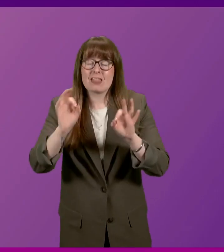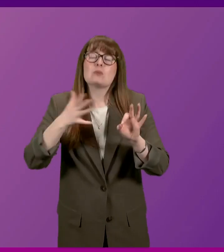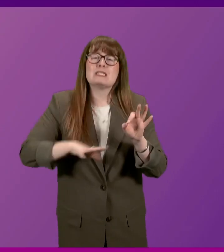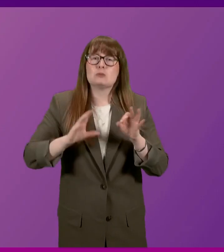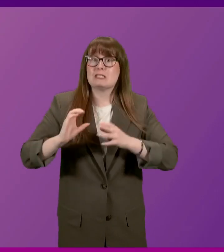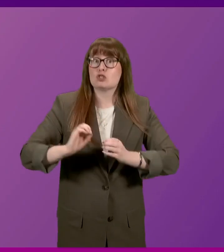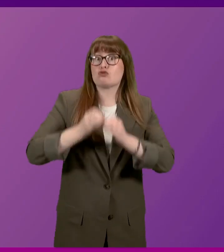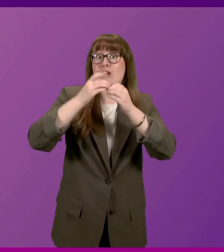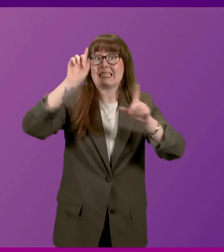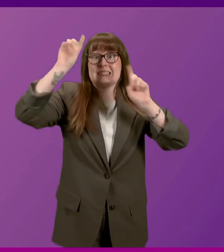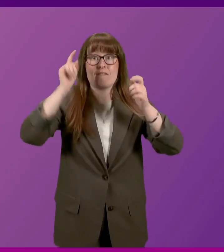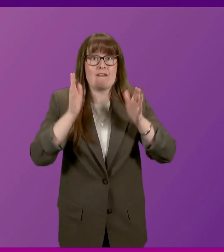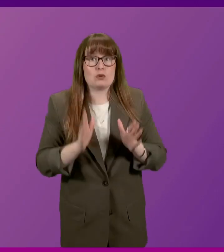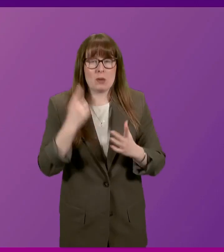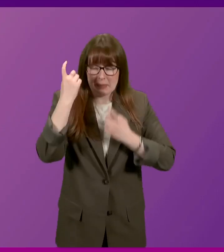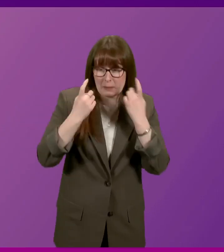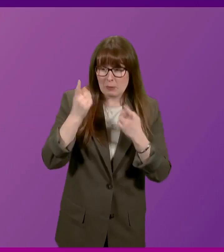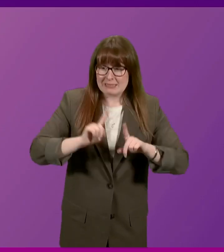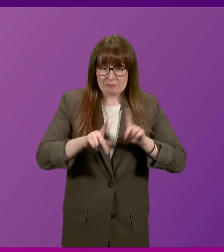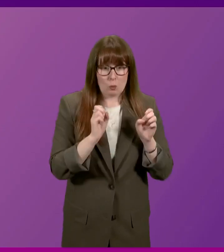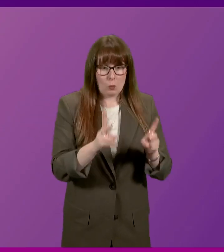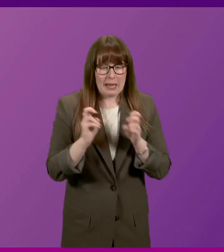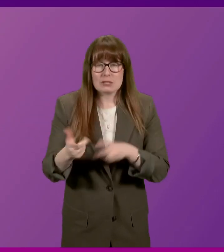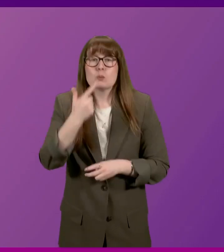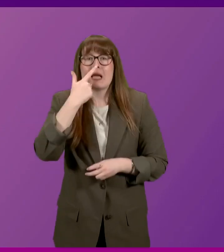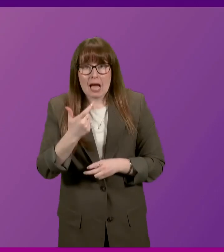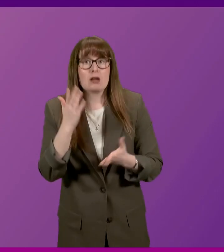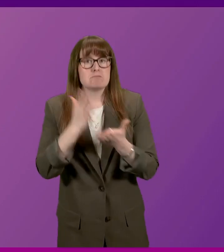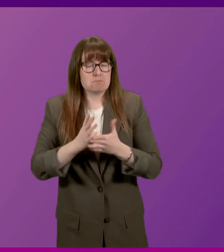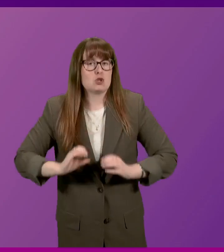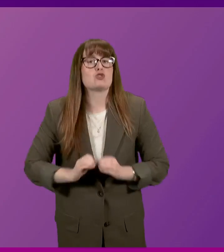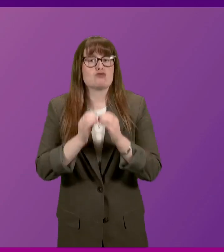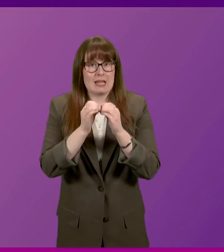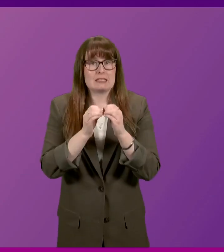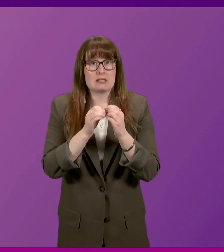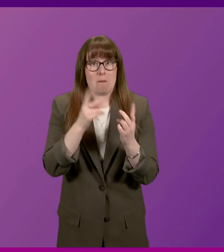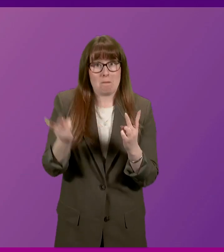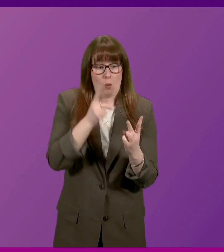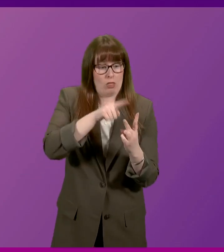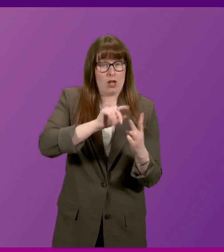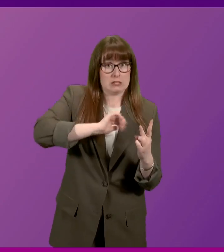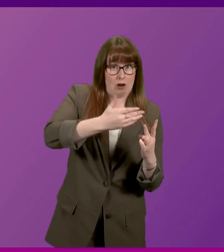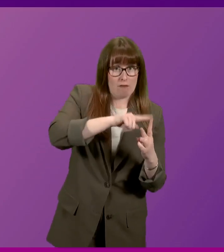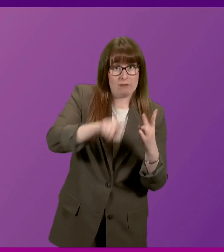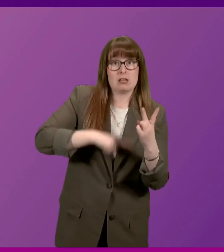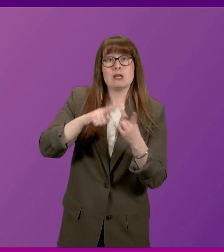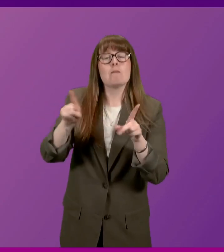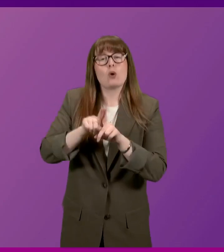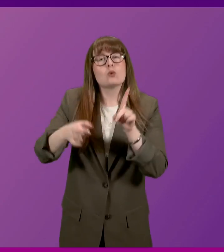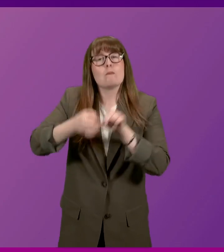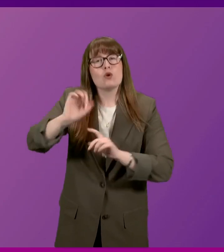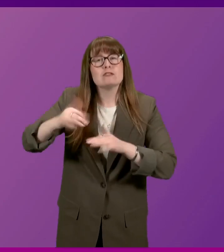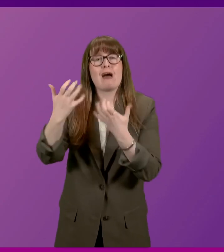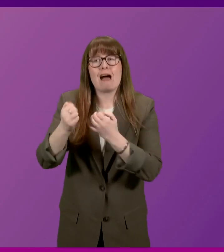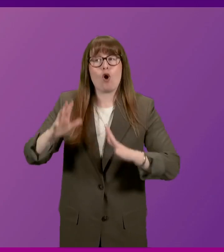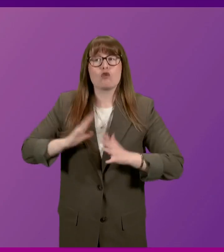creative and start thinking about how we can actually create both a service and also improve the services